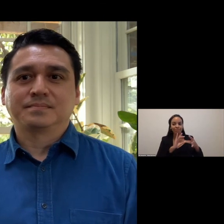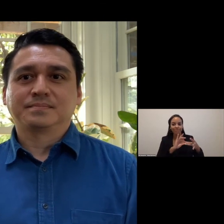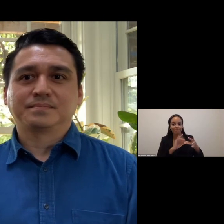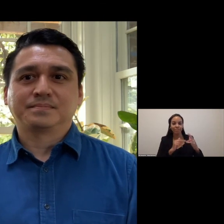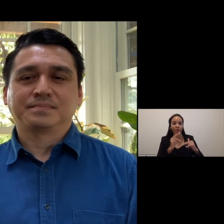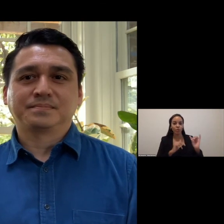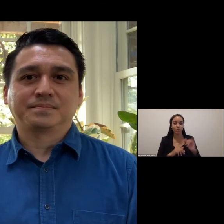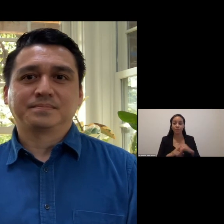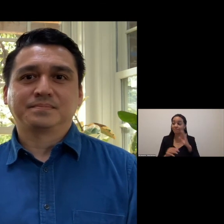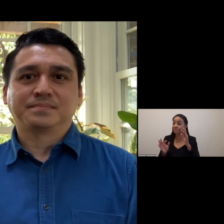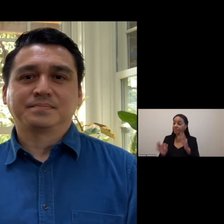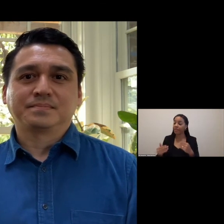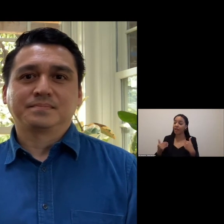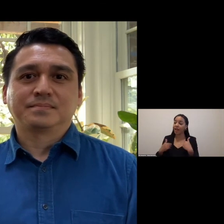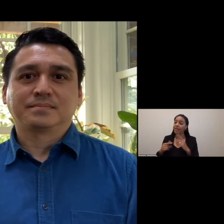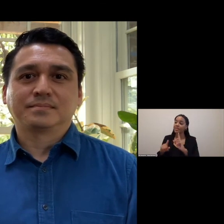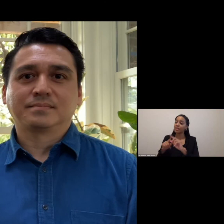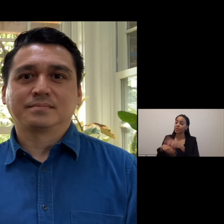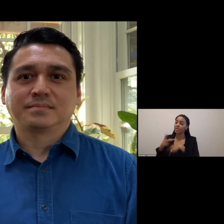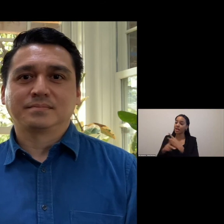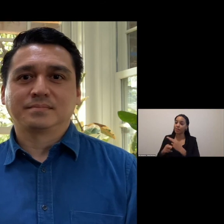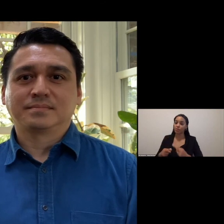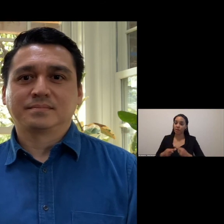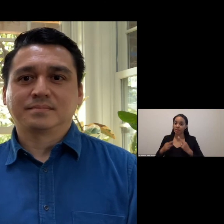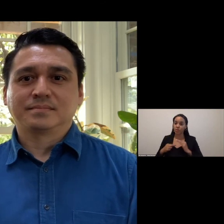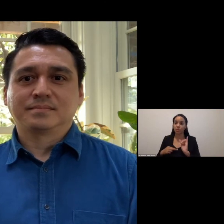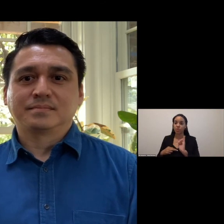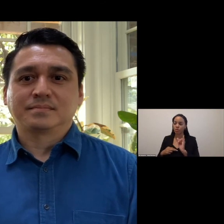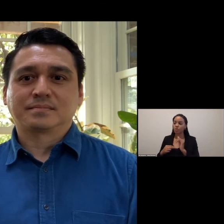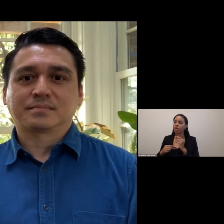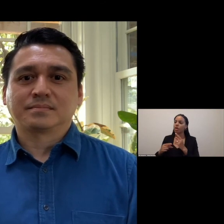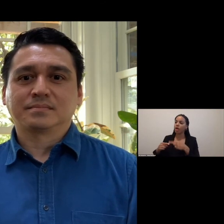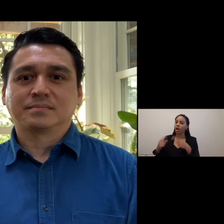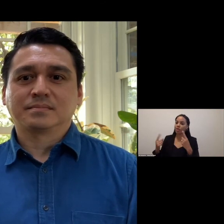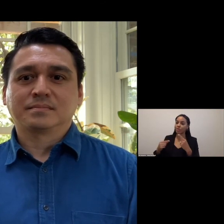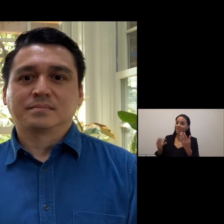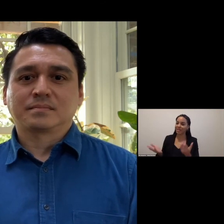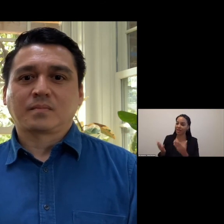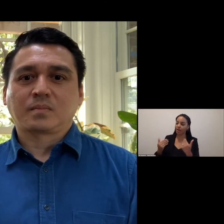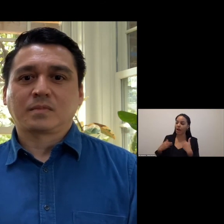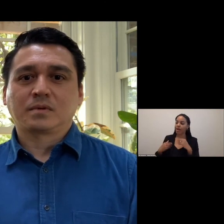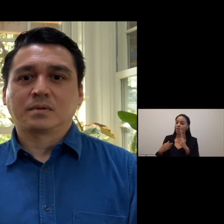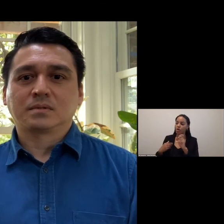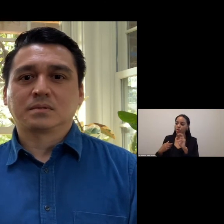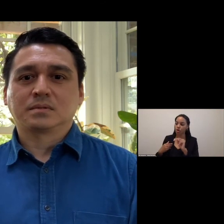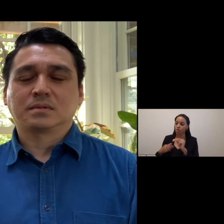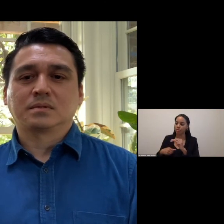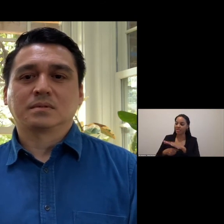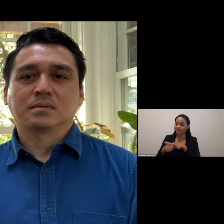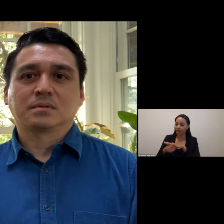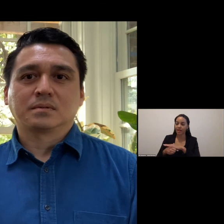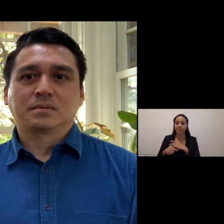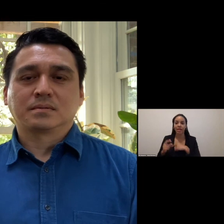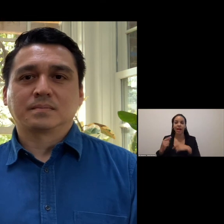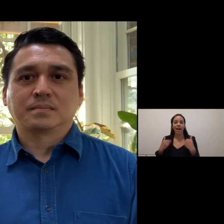time. But what is the environmental impact of residencies and production of art objects? Organizations and artists' concerns